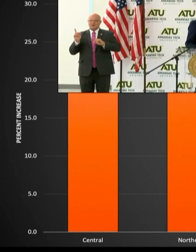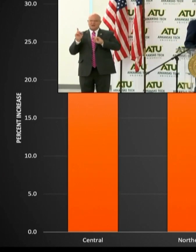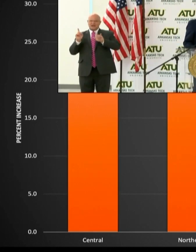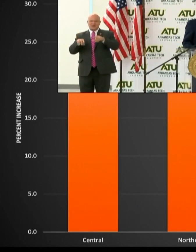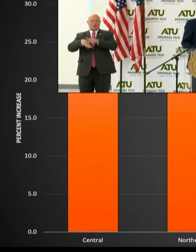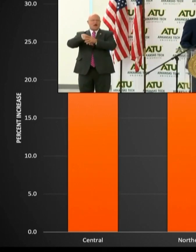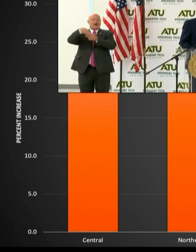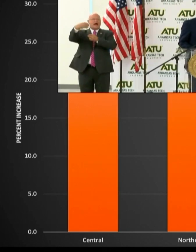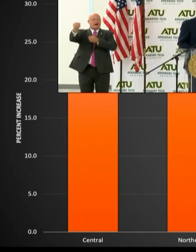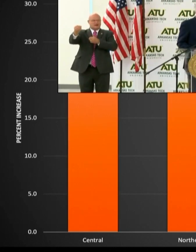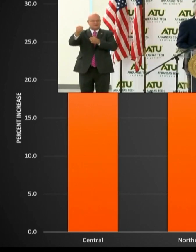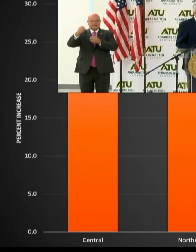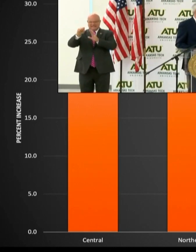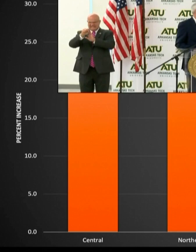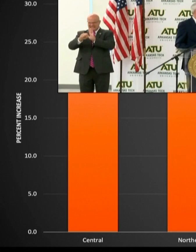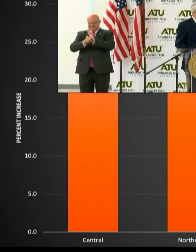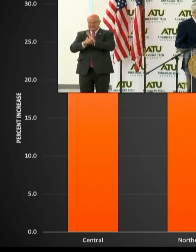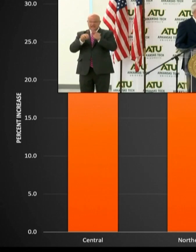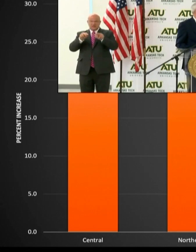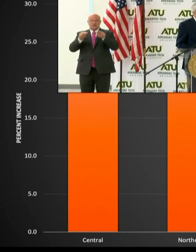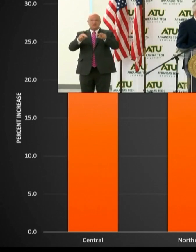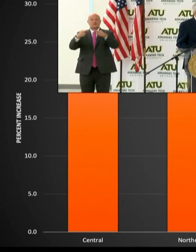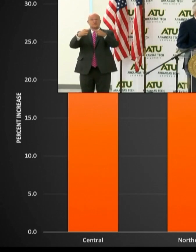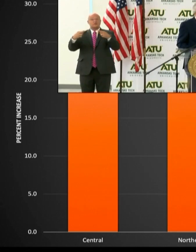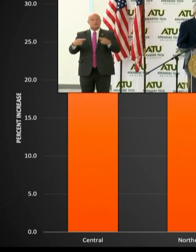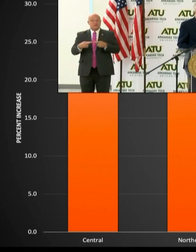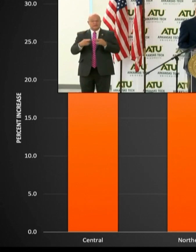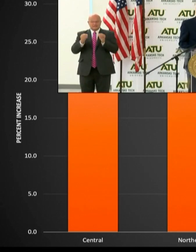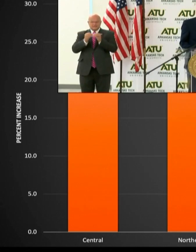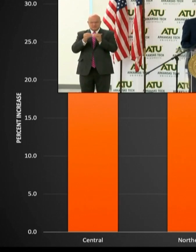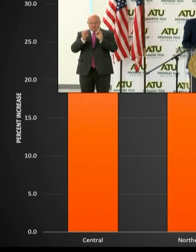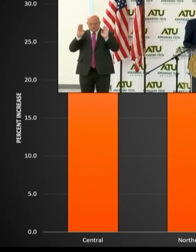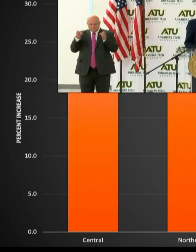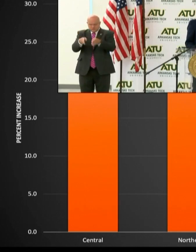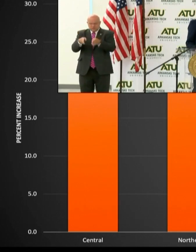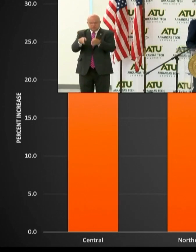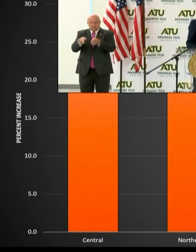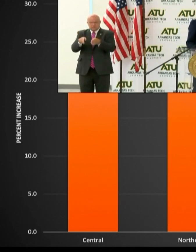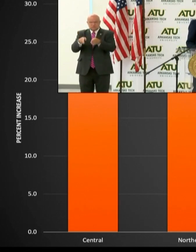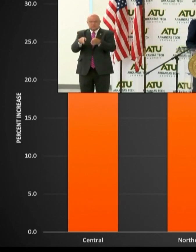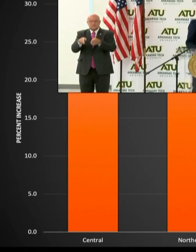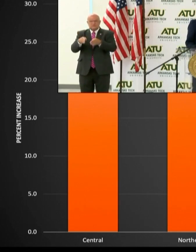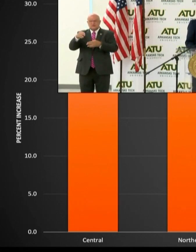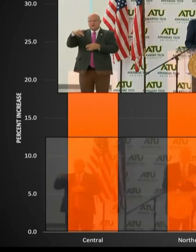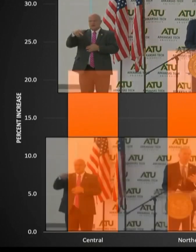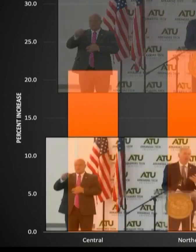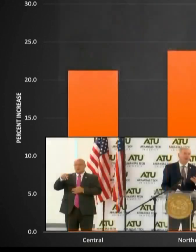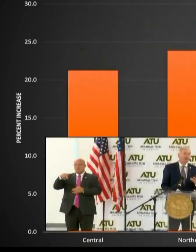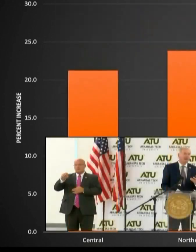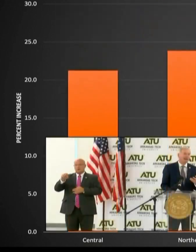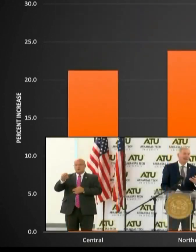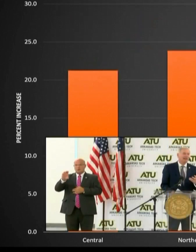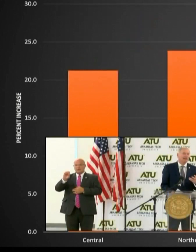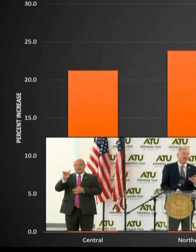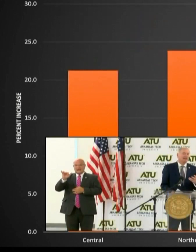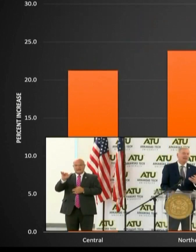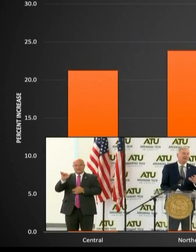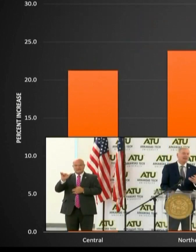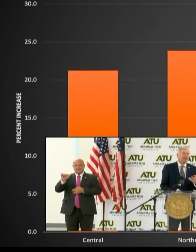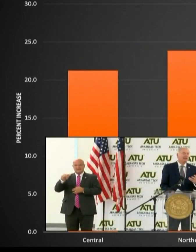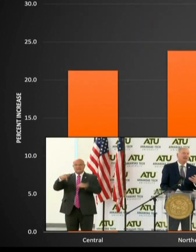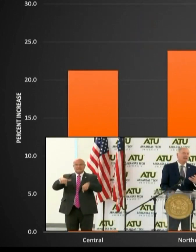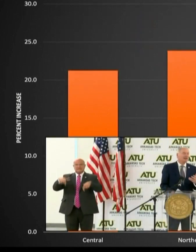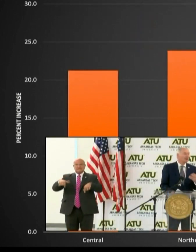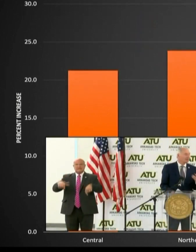out in the state, is to look at the regions a little bit more. Polk County, where we are today, is in